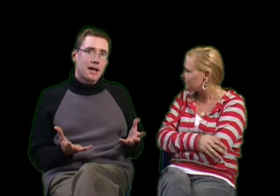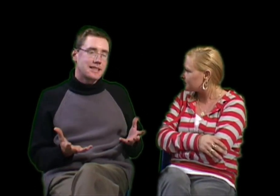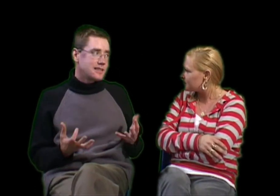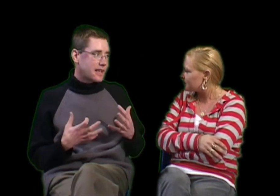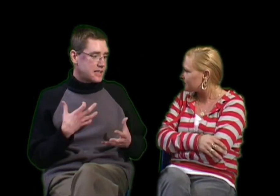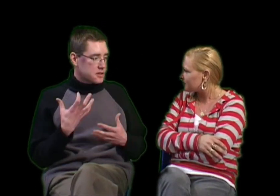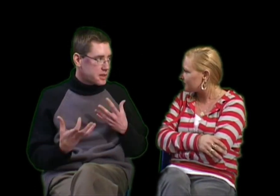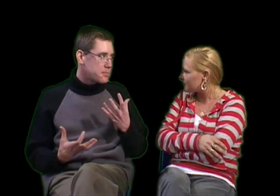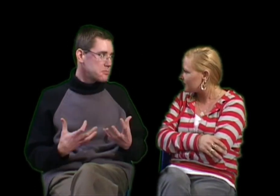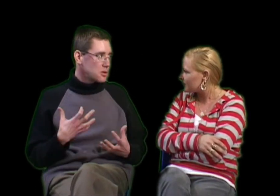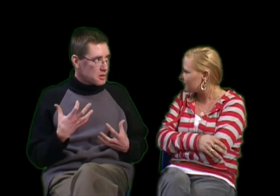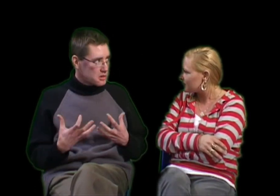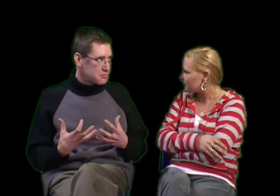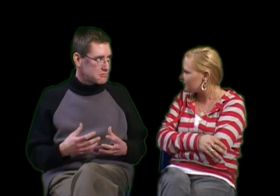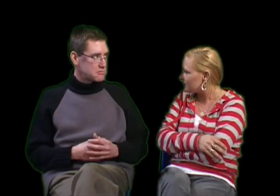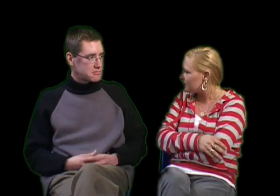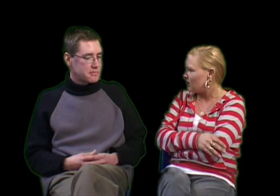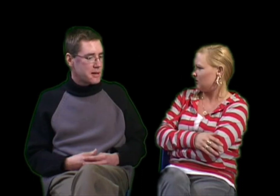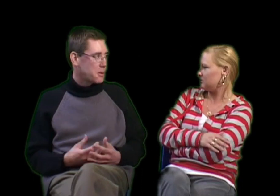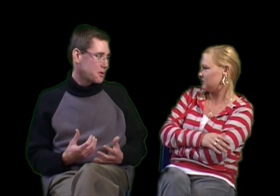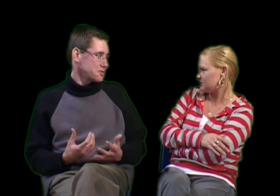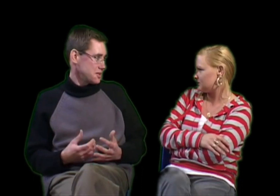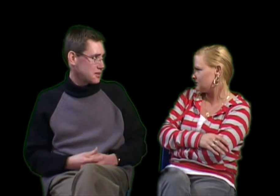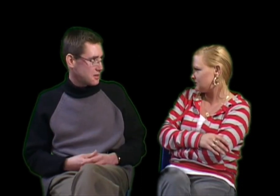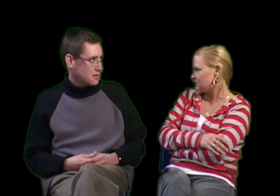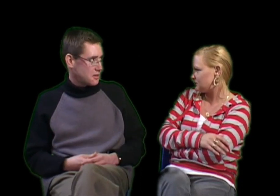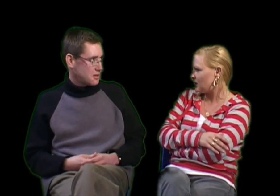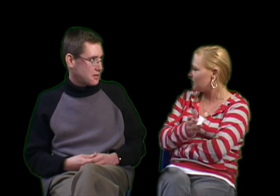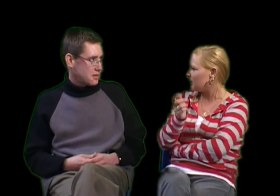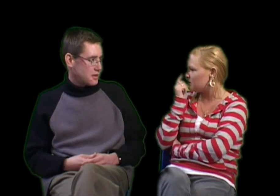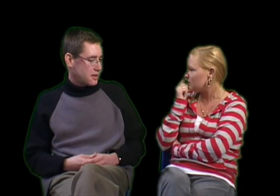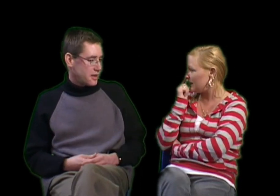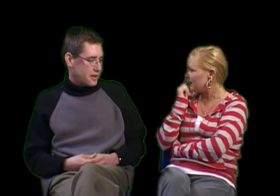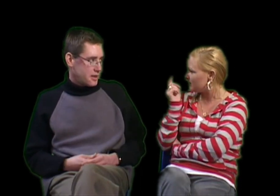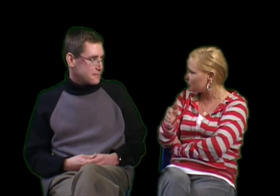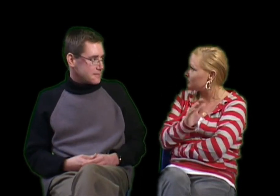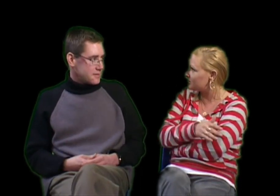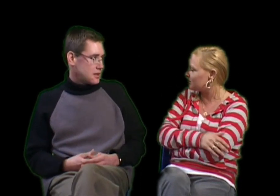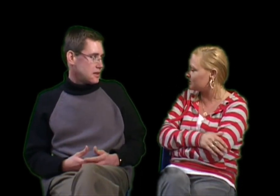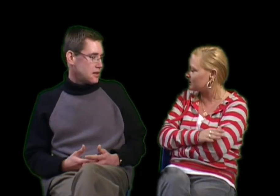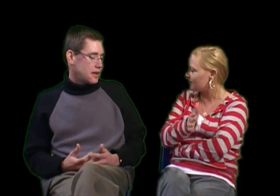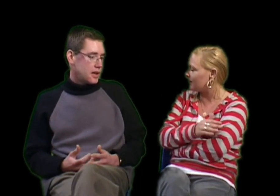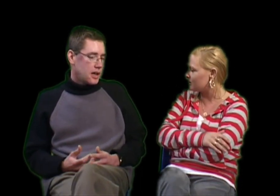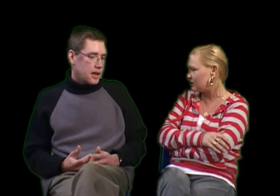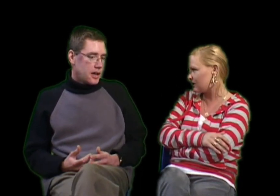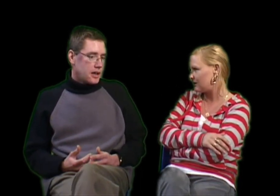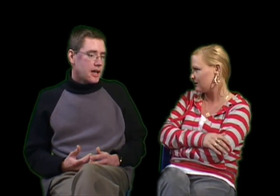might indicate something a bit more important? No, it is, because she was like that last year. Yeah, I